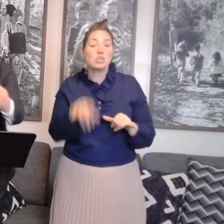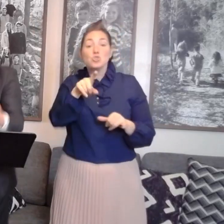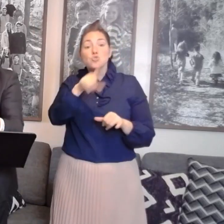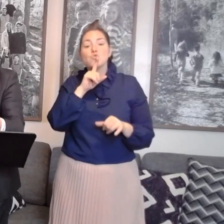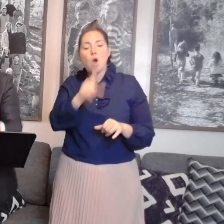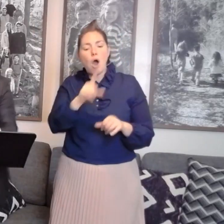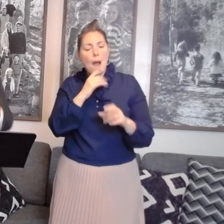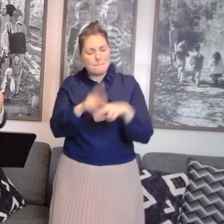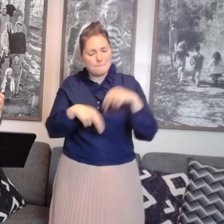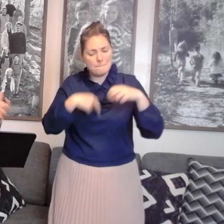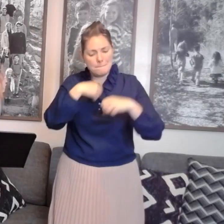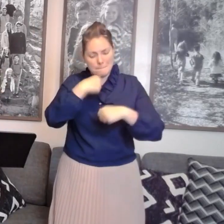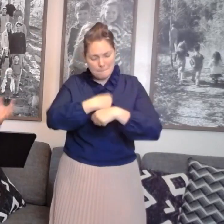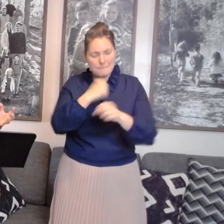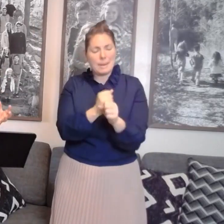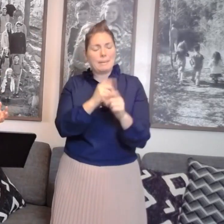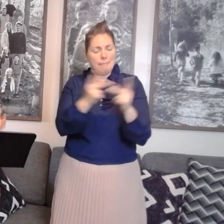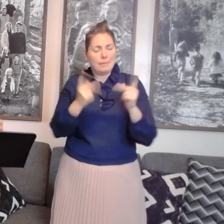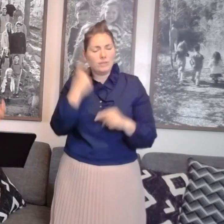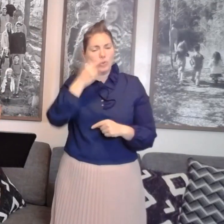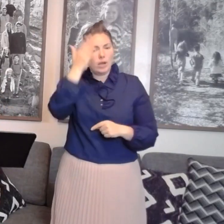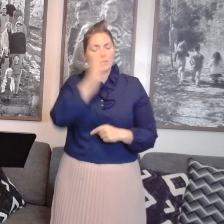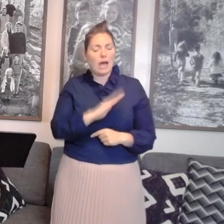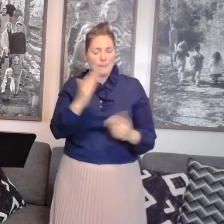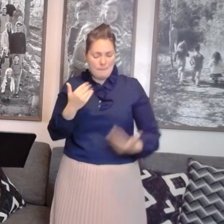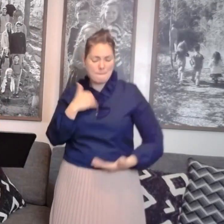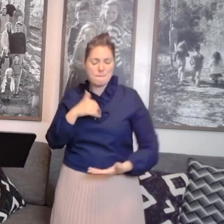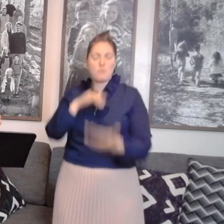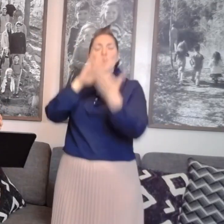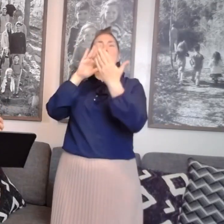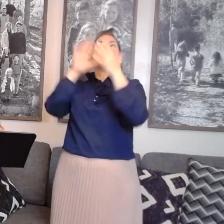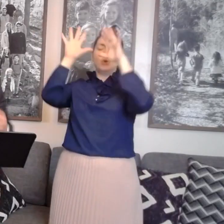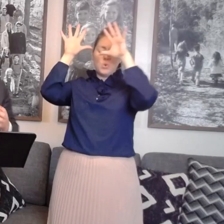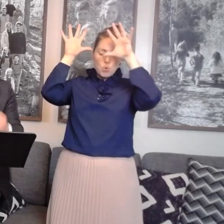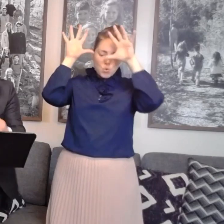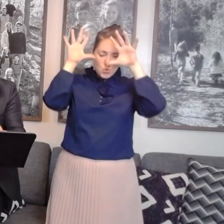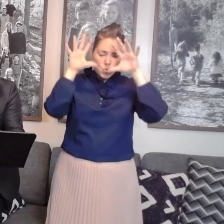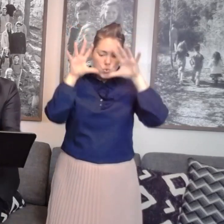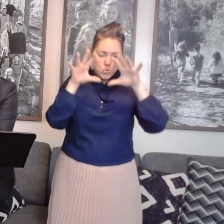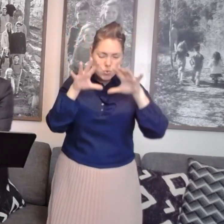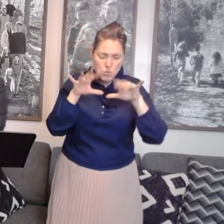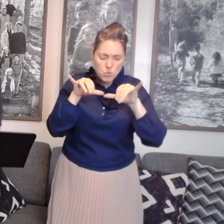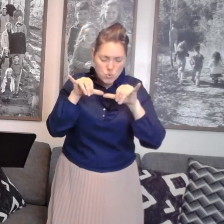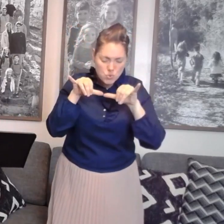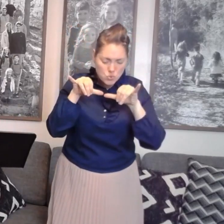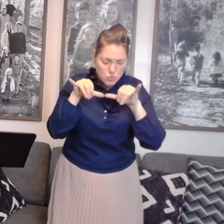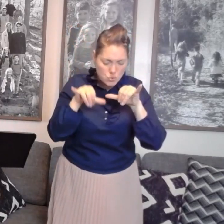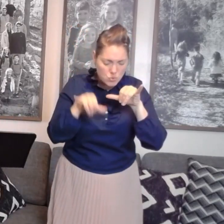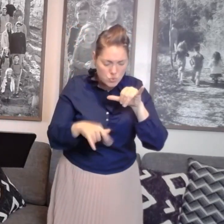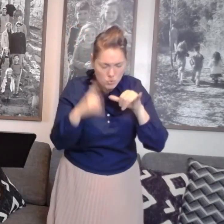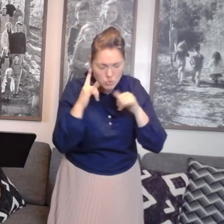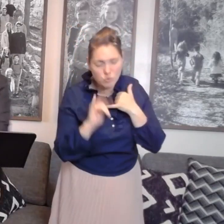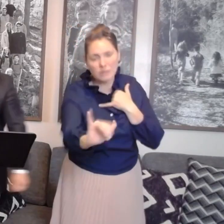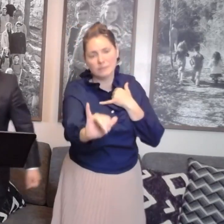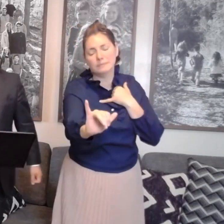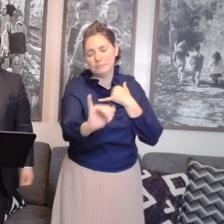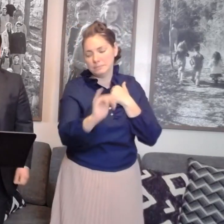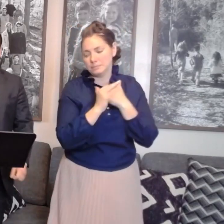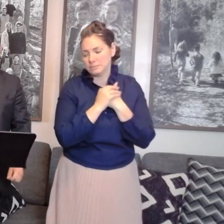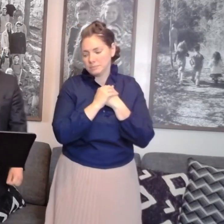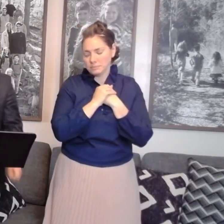God a place where His presence can abide forever. Amen. Yes.